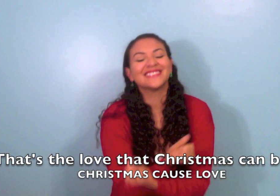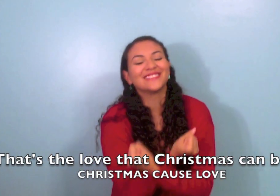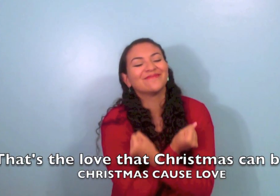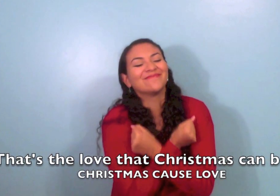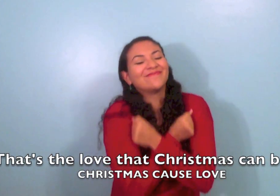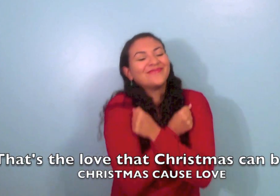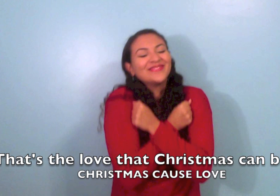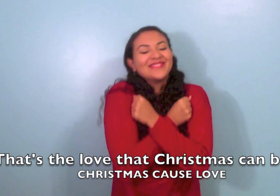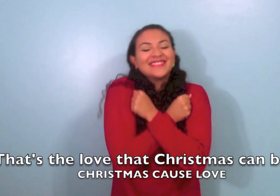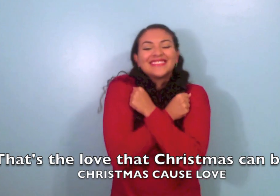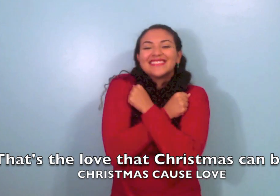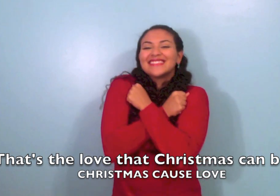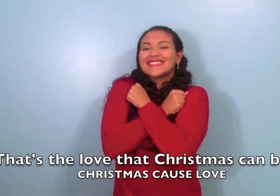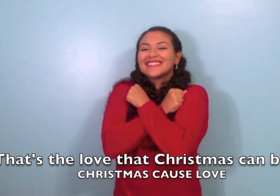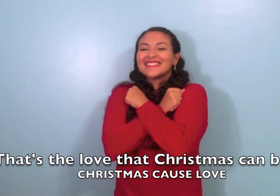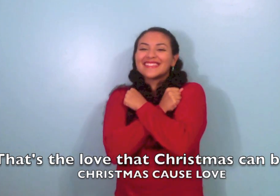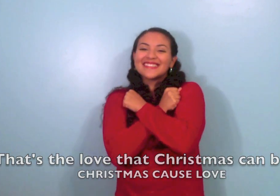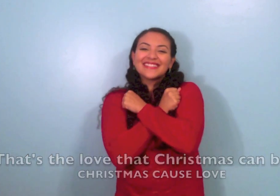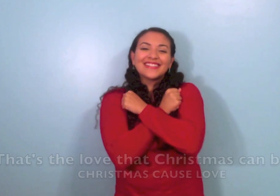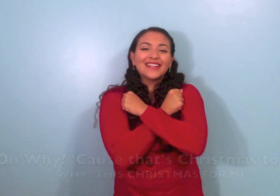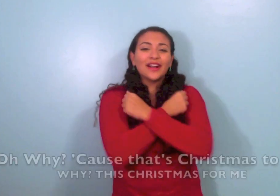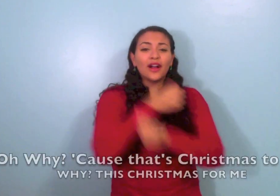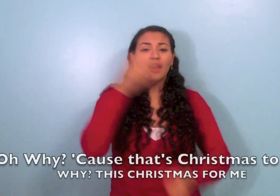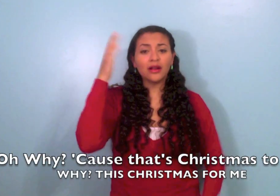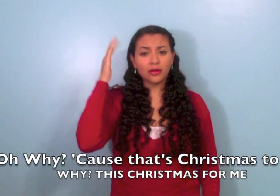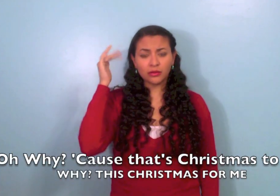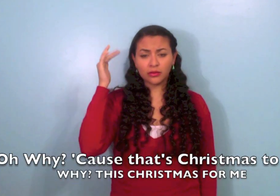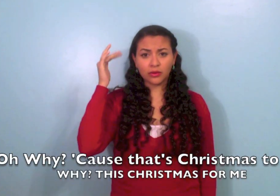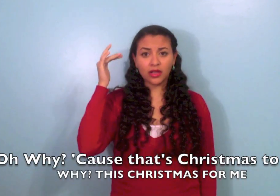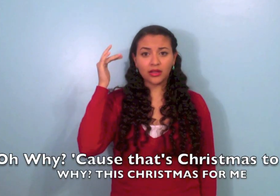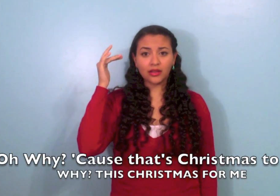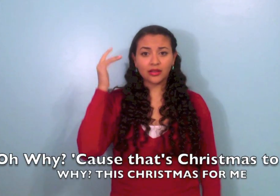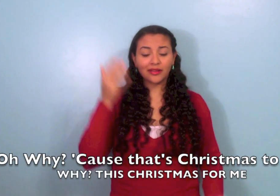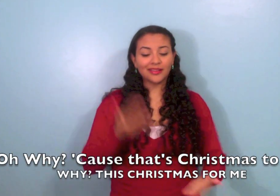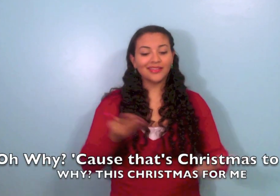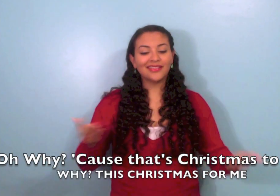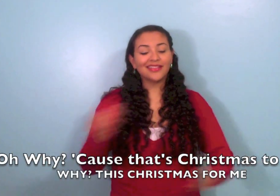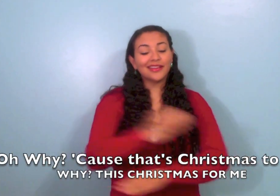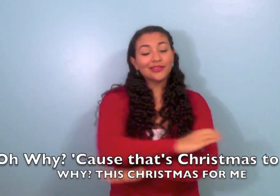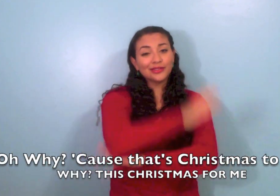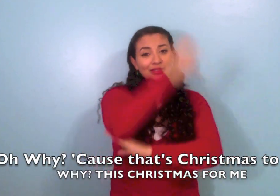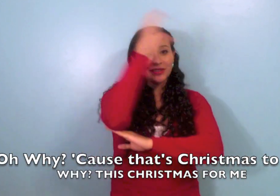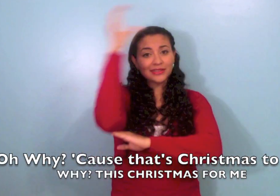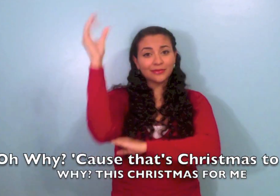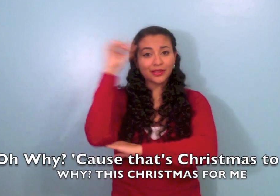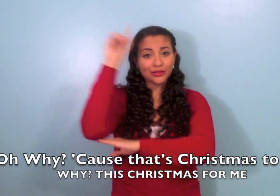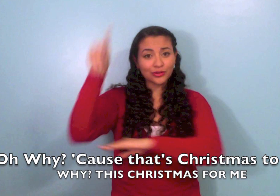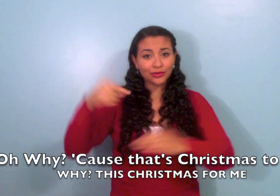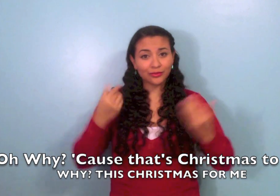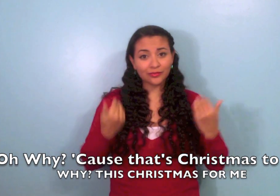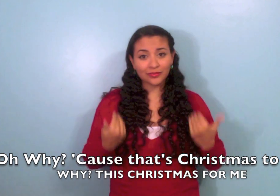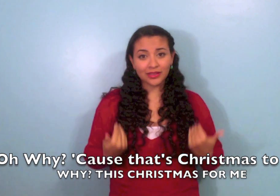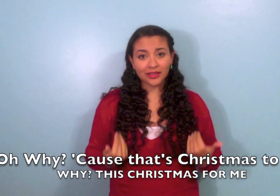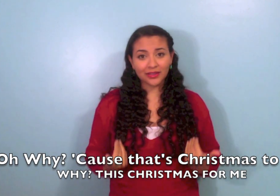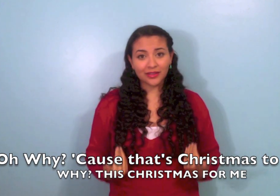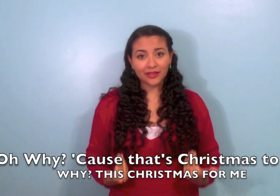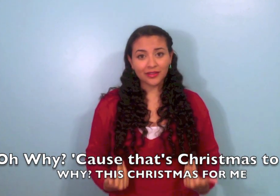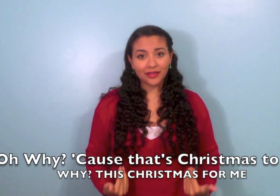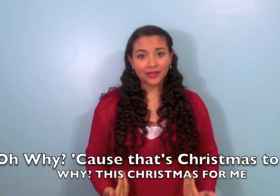can bring. 'Cause that's Christmas to me.